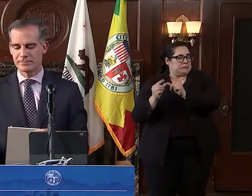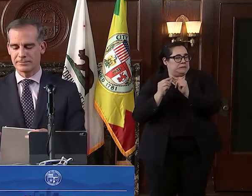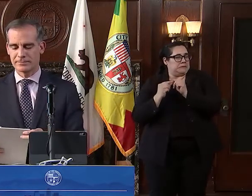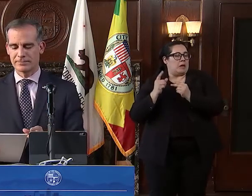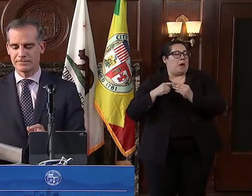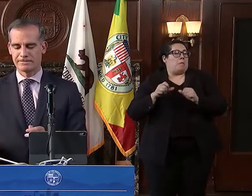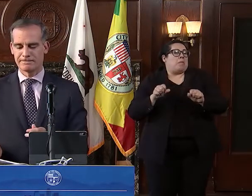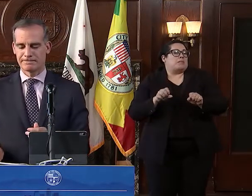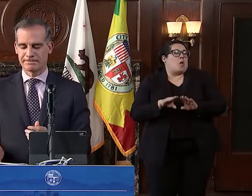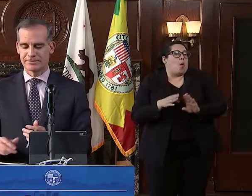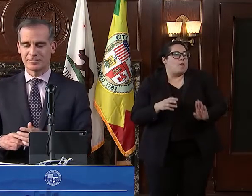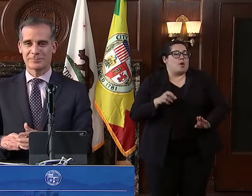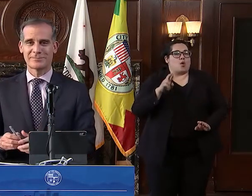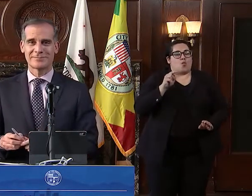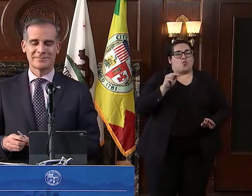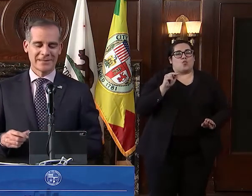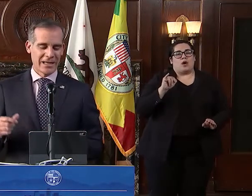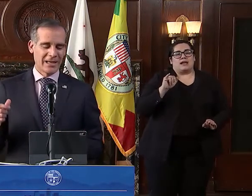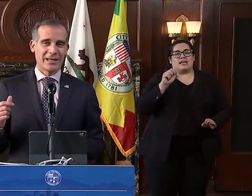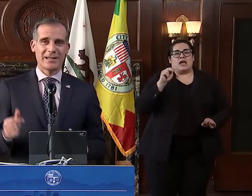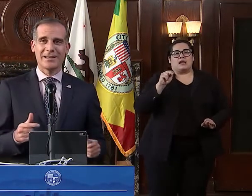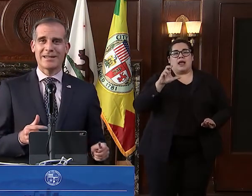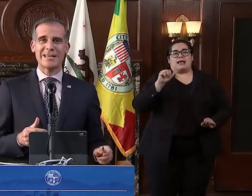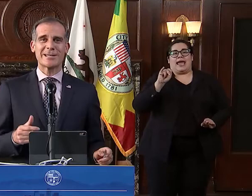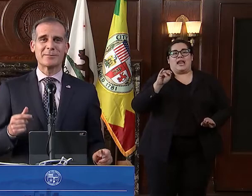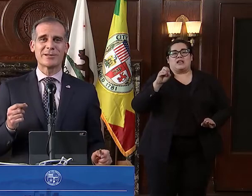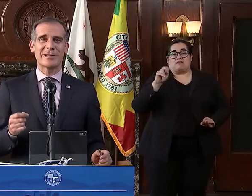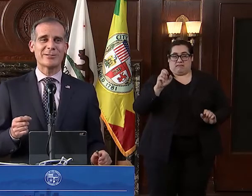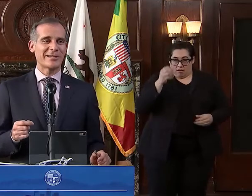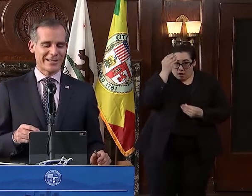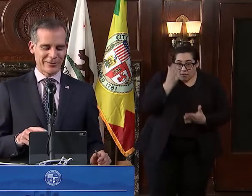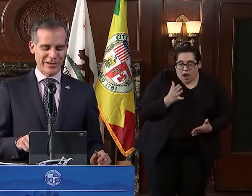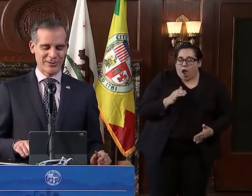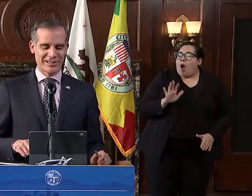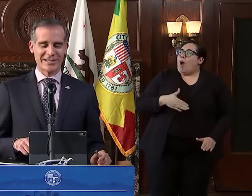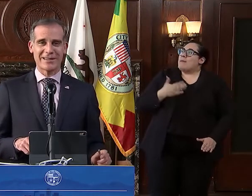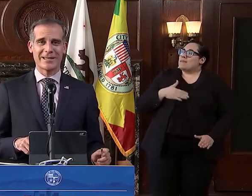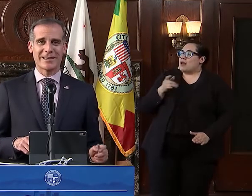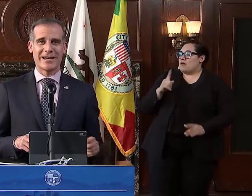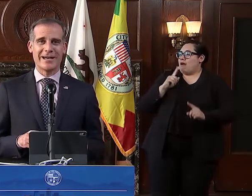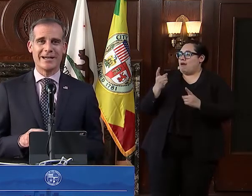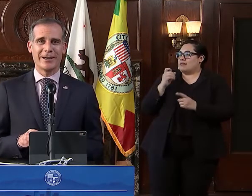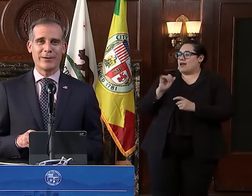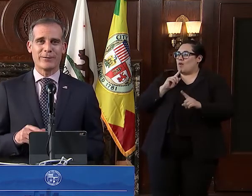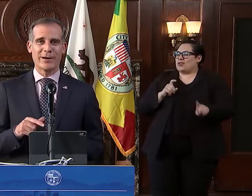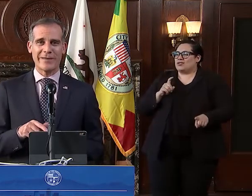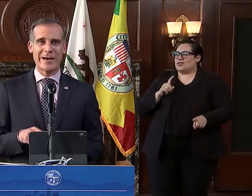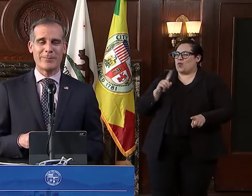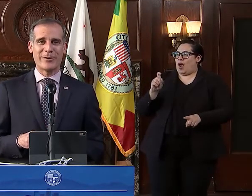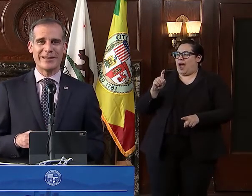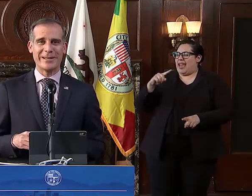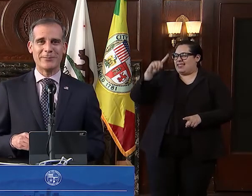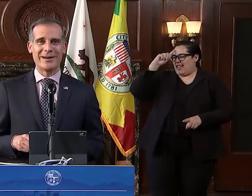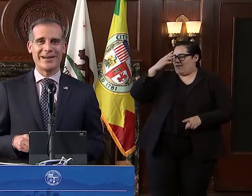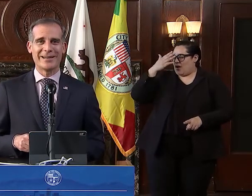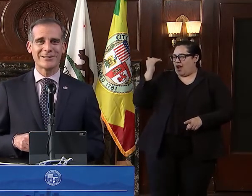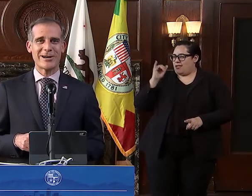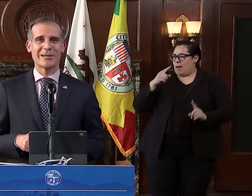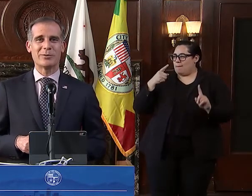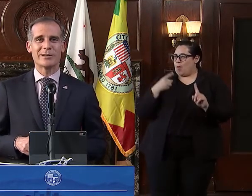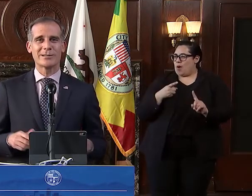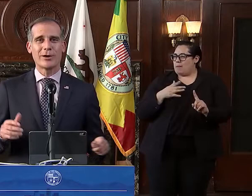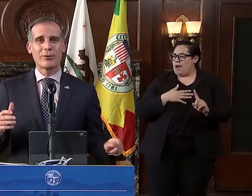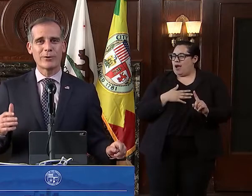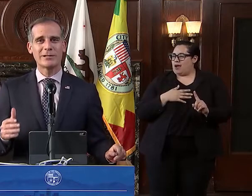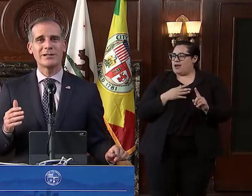potential opening of Runyon Canyon. Can you give us an update on where we are with that? Yes, I'm so glad you asked that question because I think I forgot that point in my